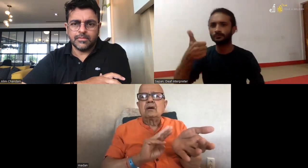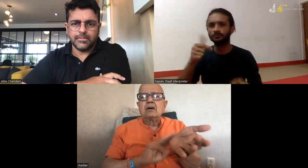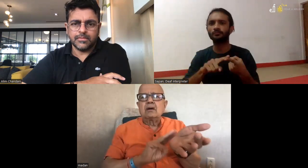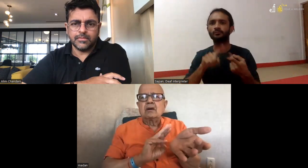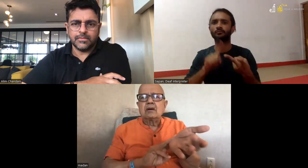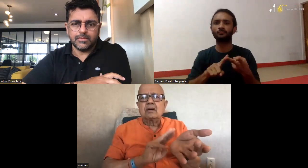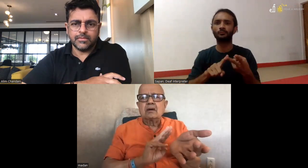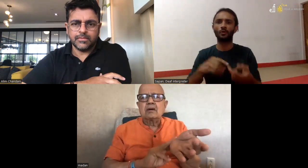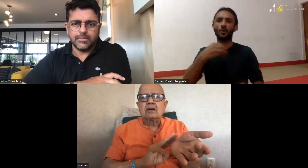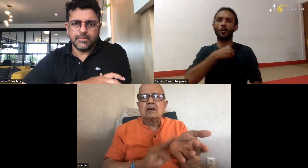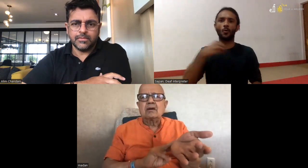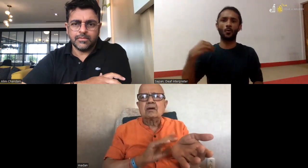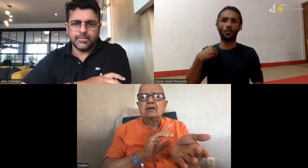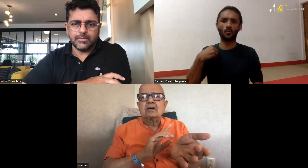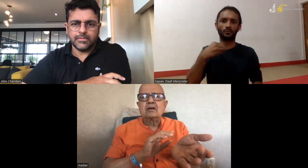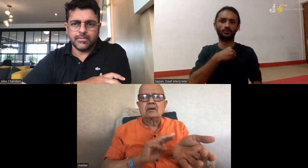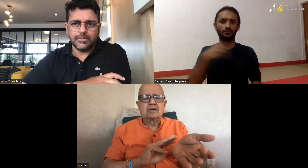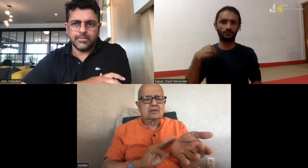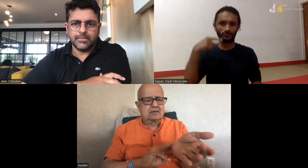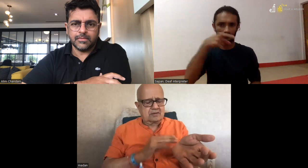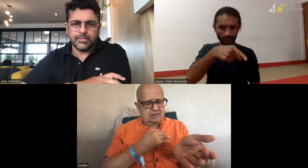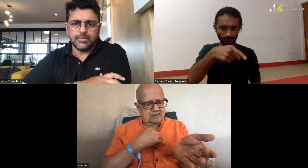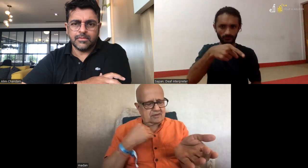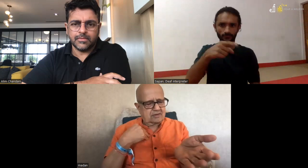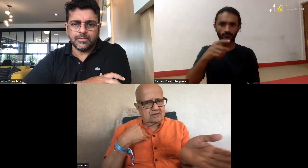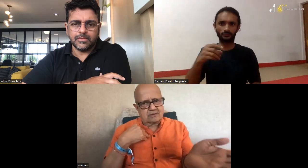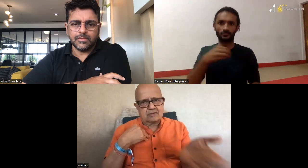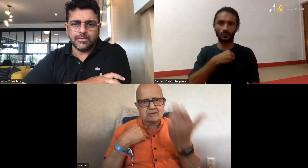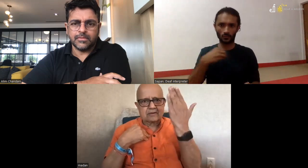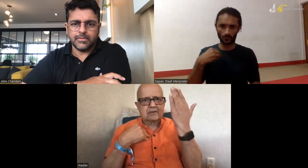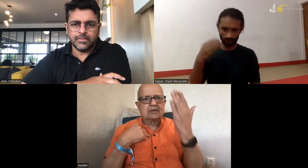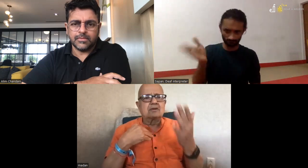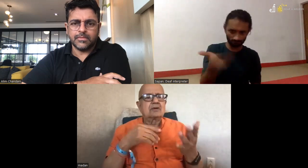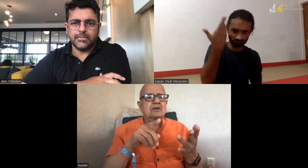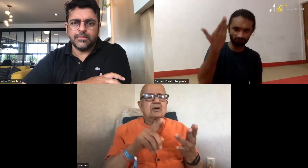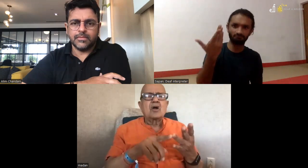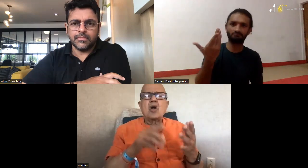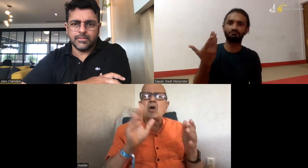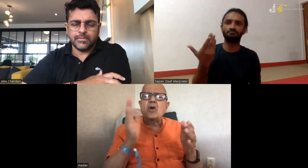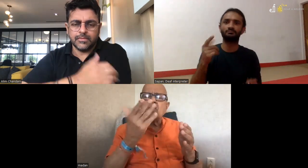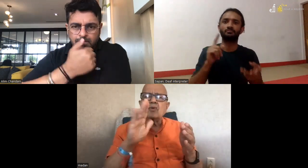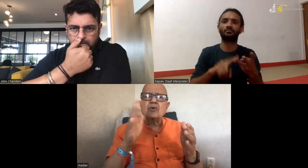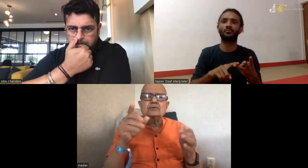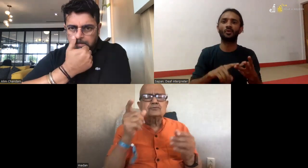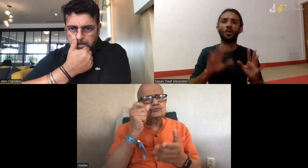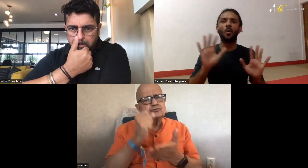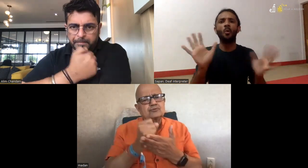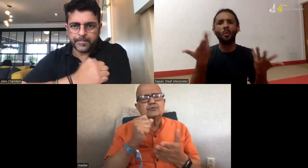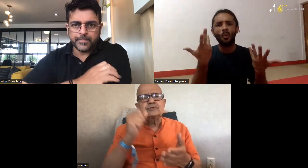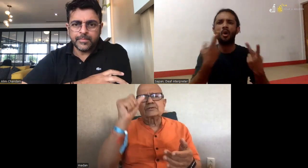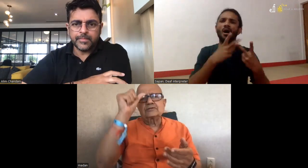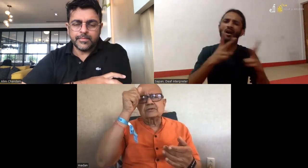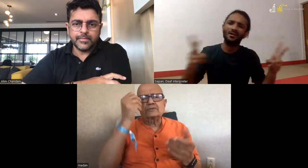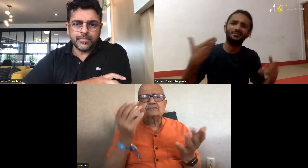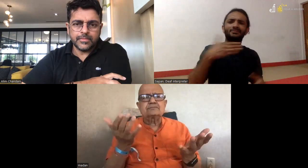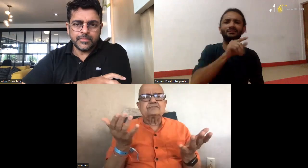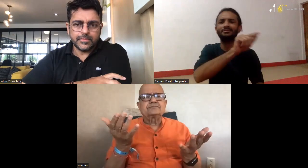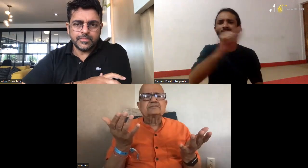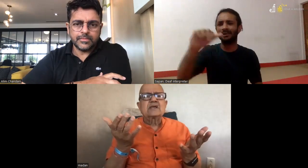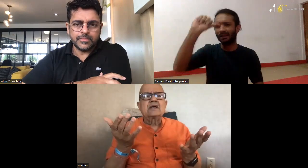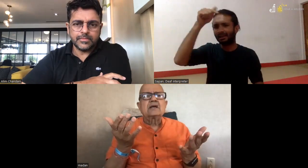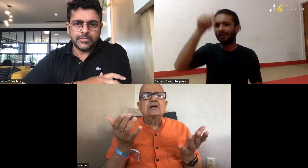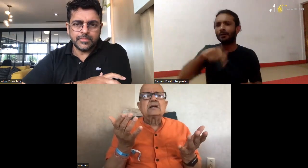who's a PhD. And their names are there. Let's just say, to be safe, 10.